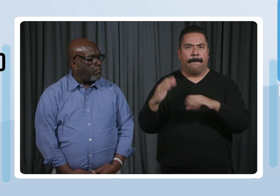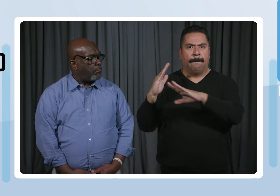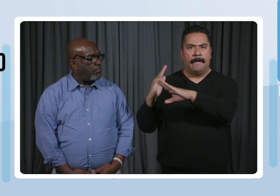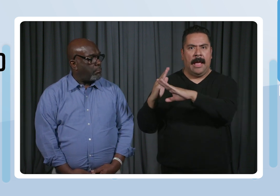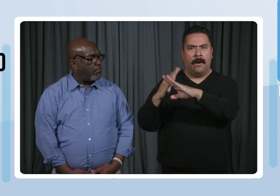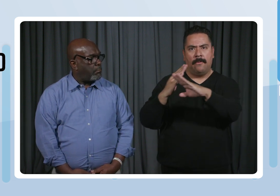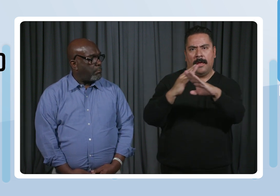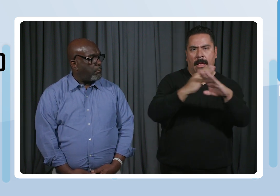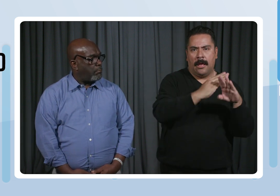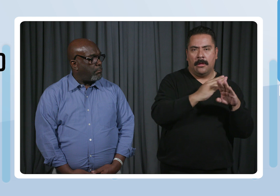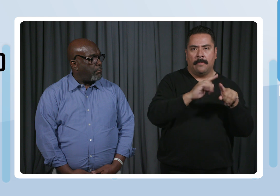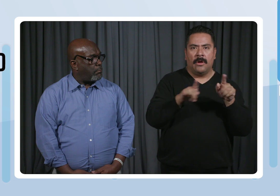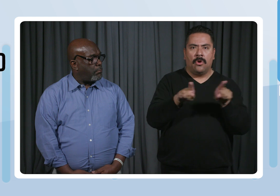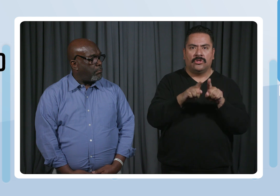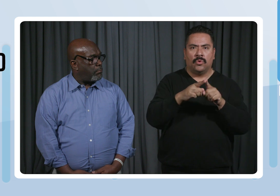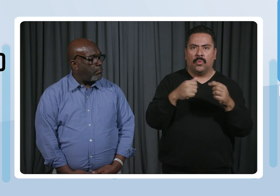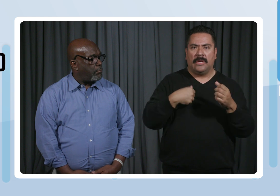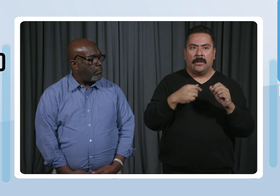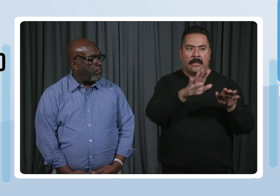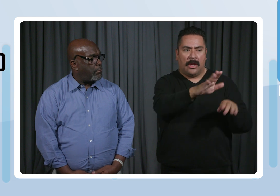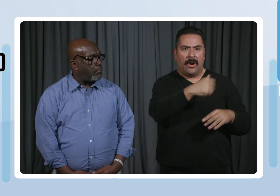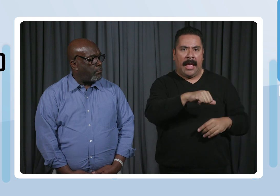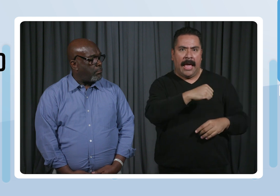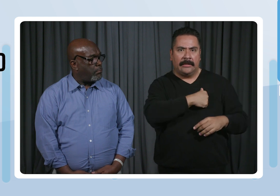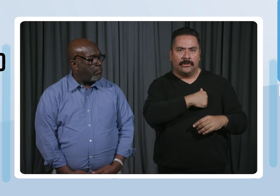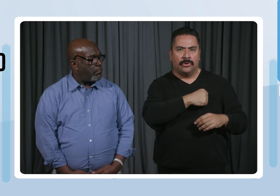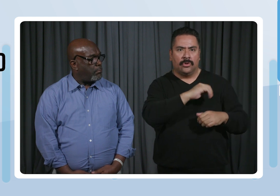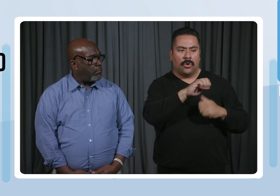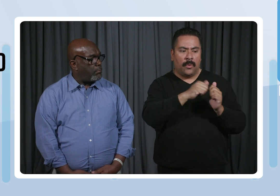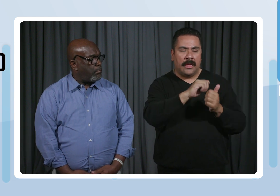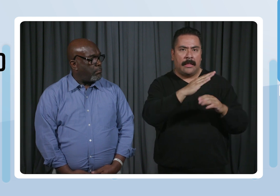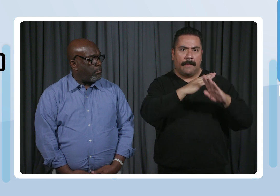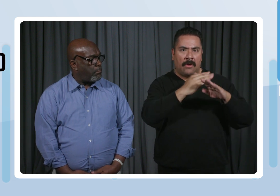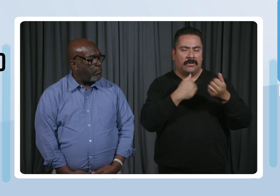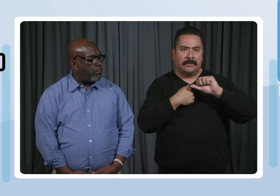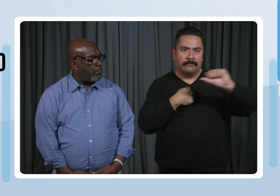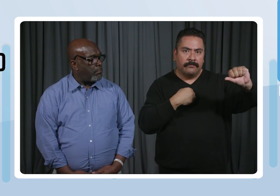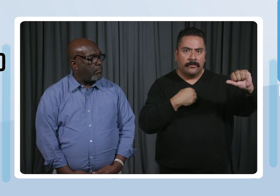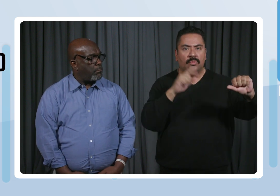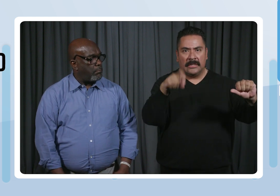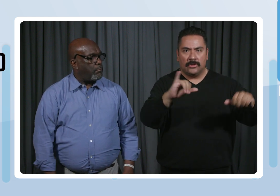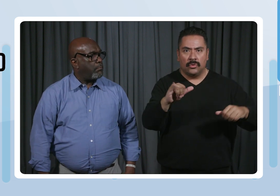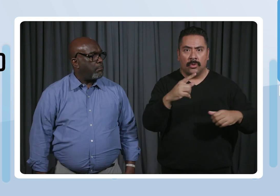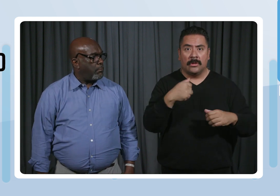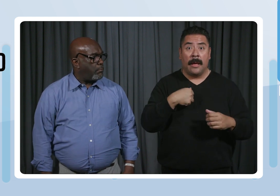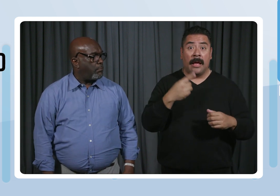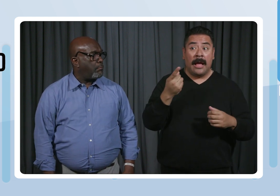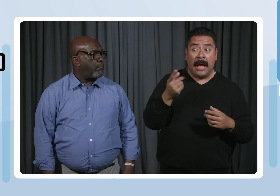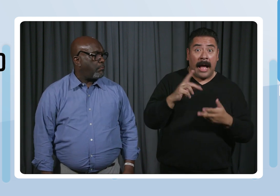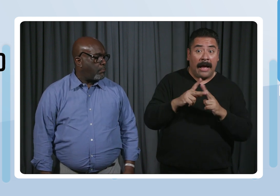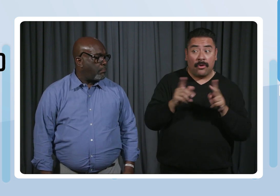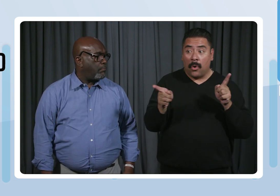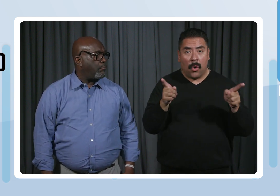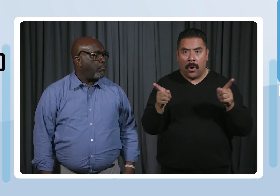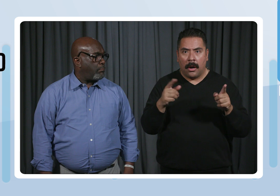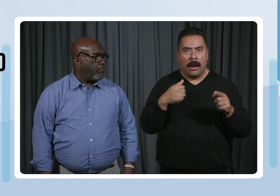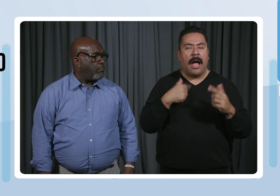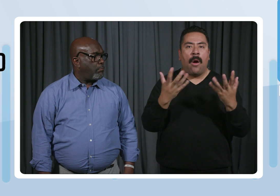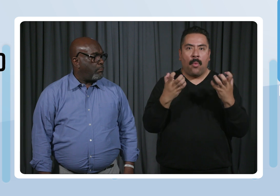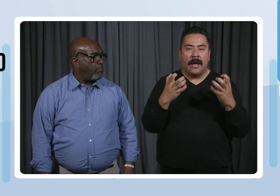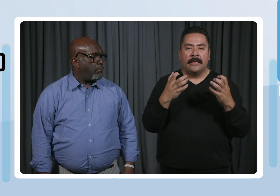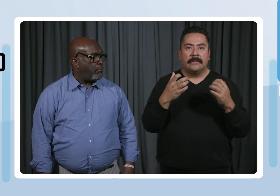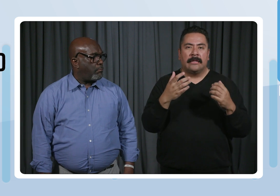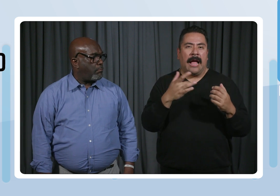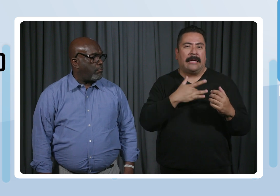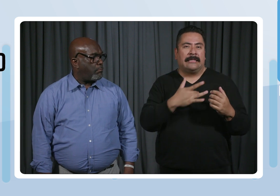but we also need to push back against the attitudinal barriers. So it's not an either or, but I'm very much the type of person who wants to tackle the